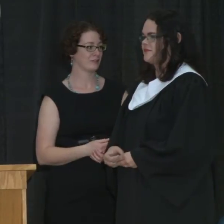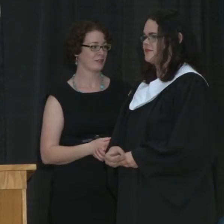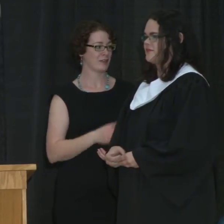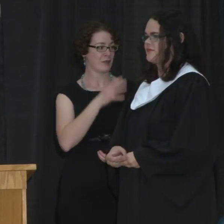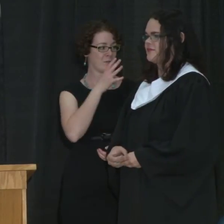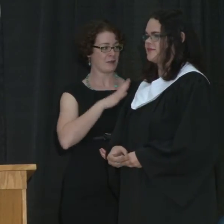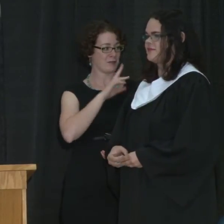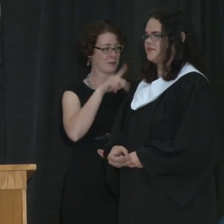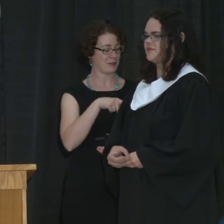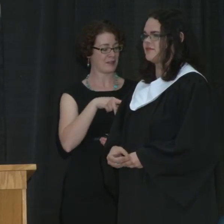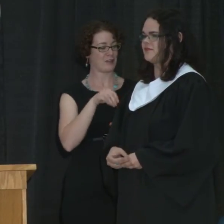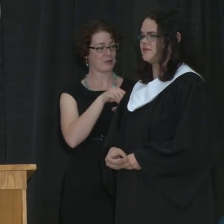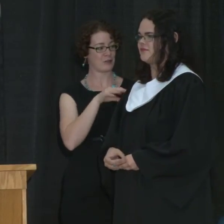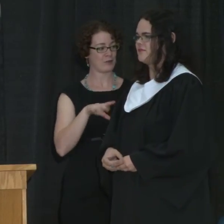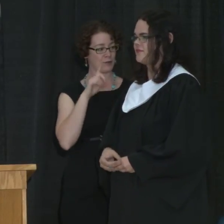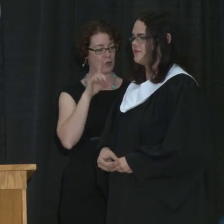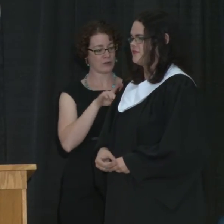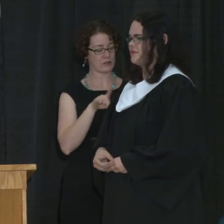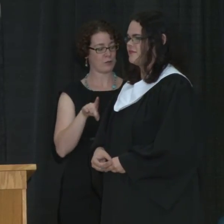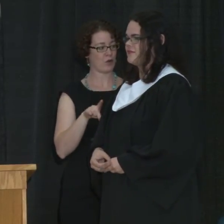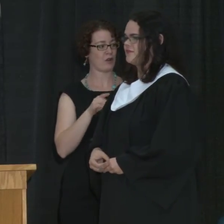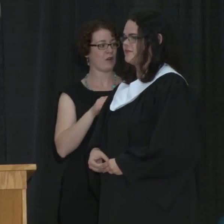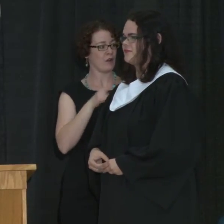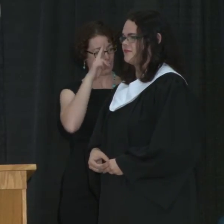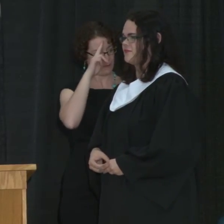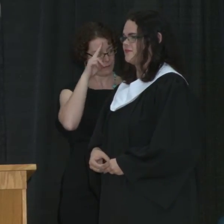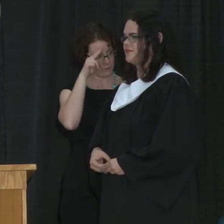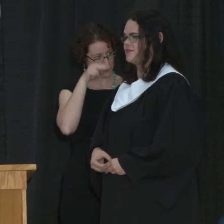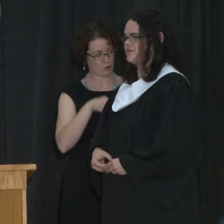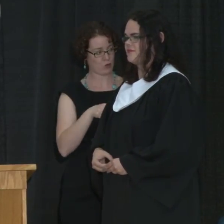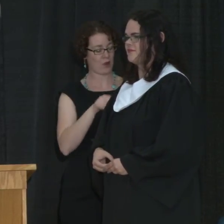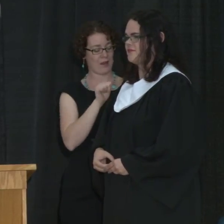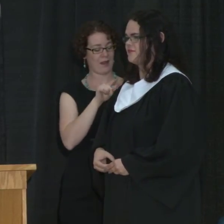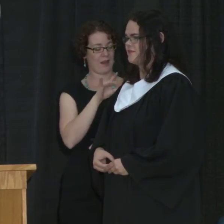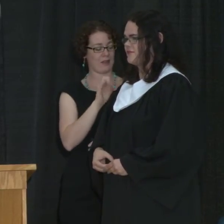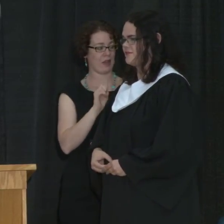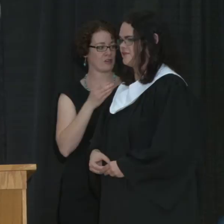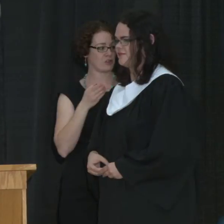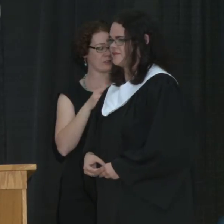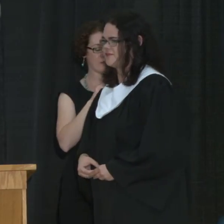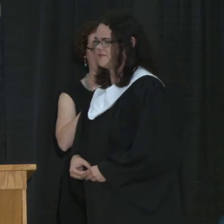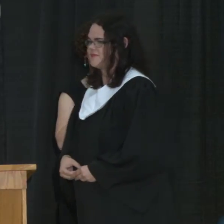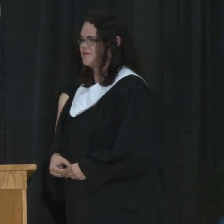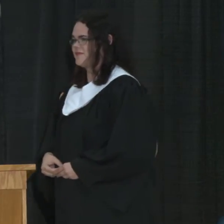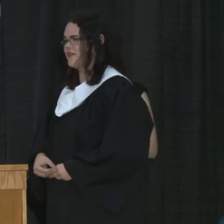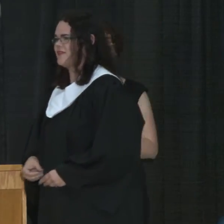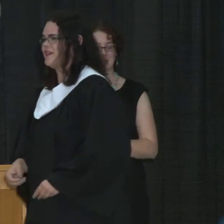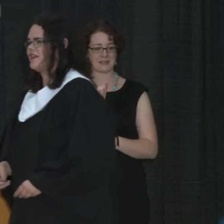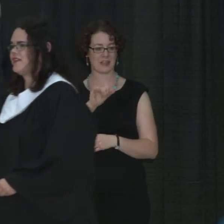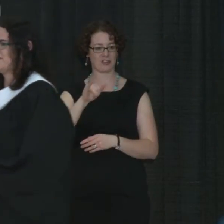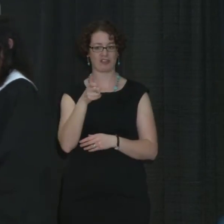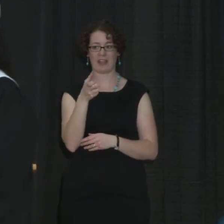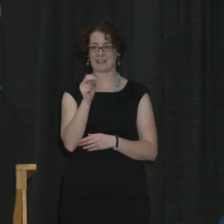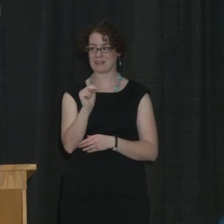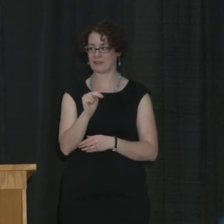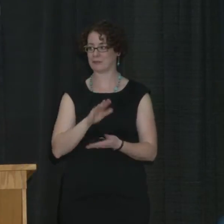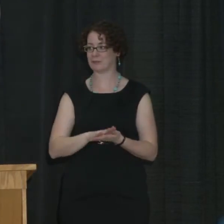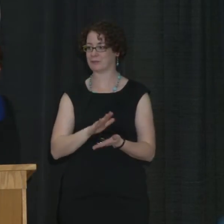Madam Vice President, the candidate for the Diploma in Funeral and Allied Health Services, Melissa Jackson.